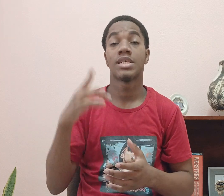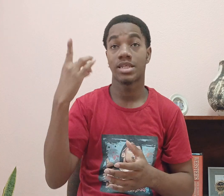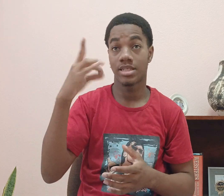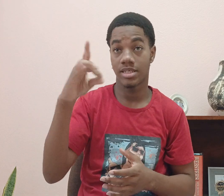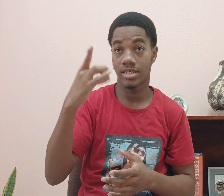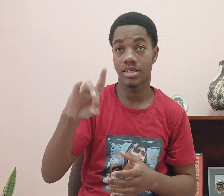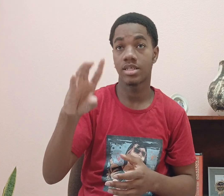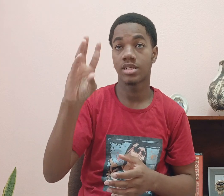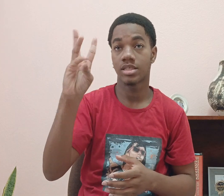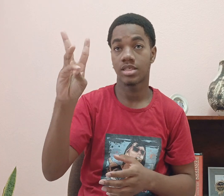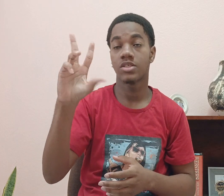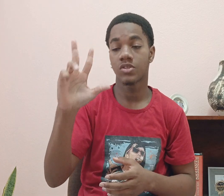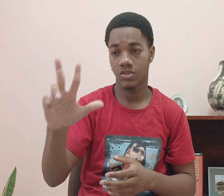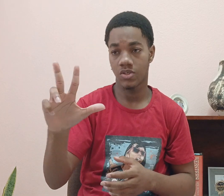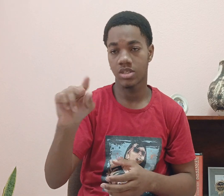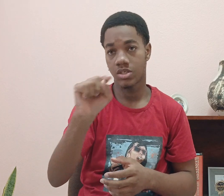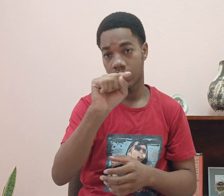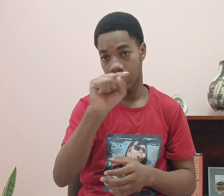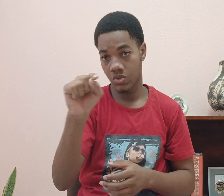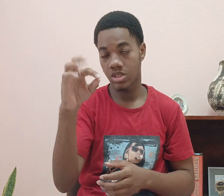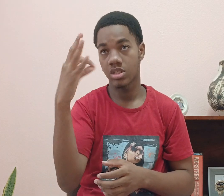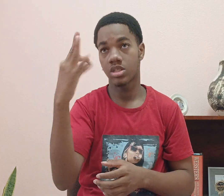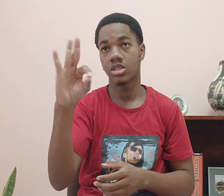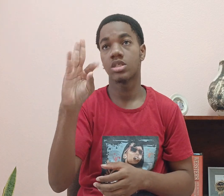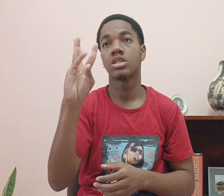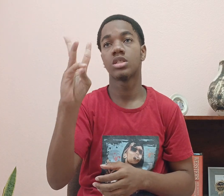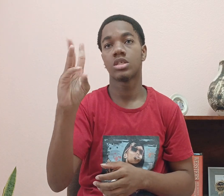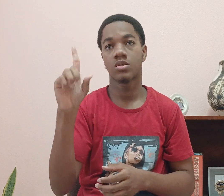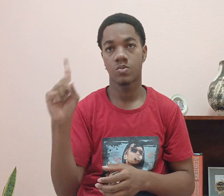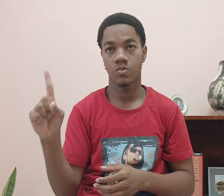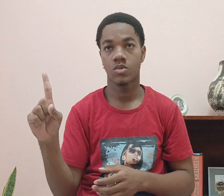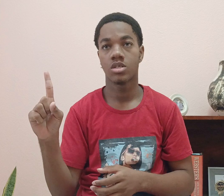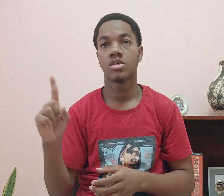(1863 to 1961).